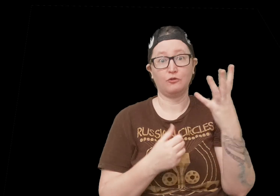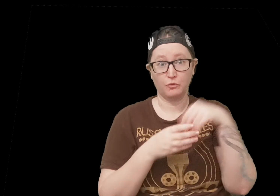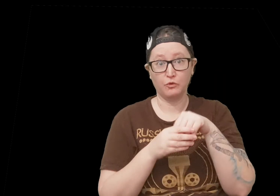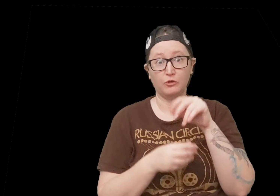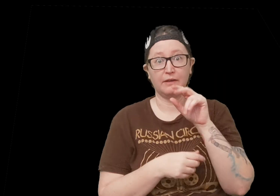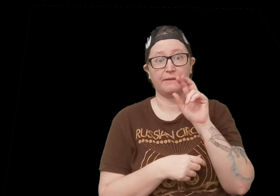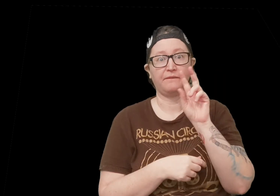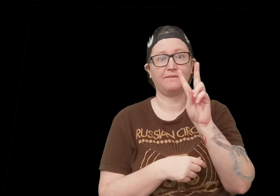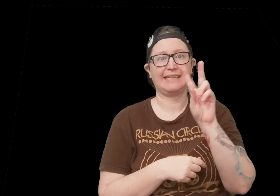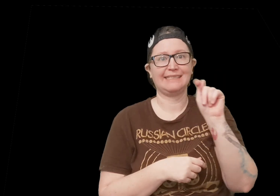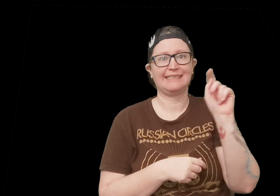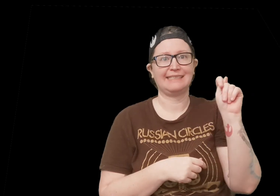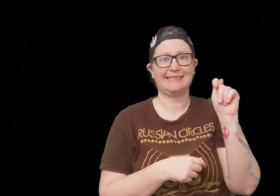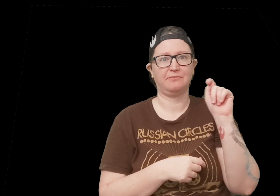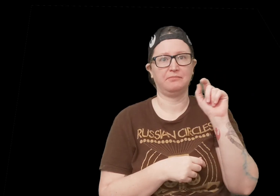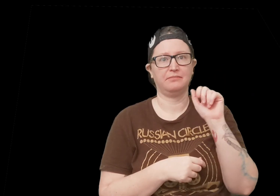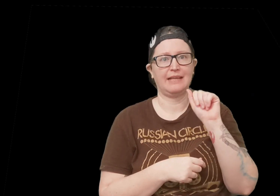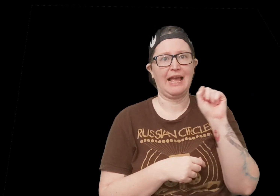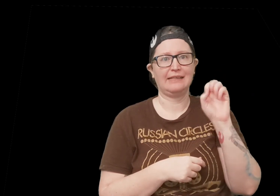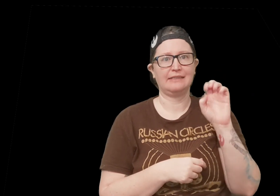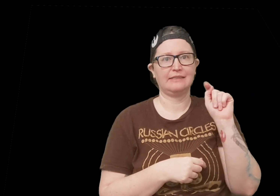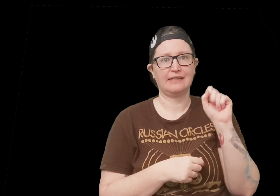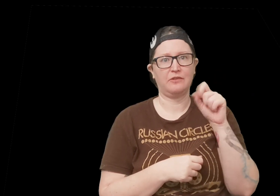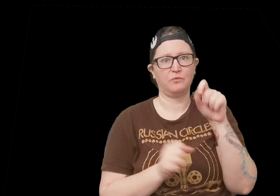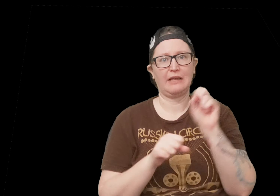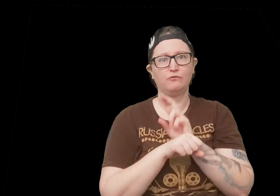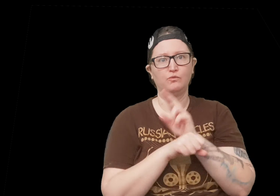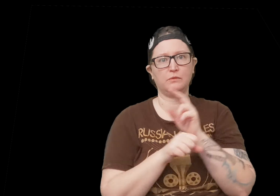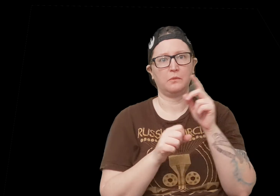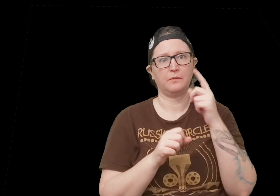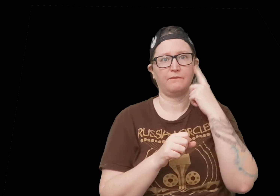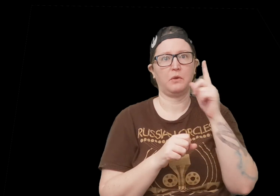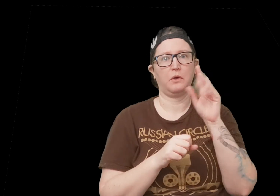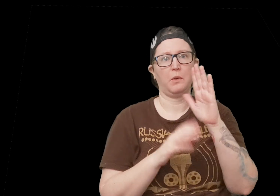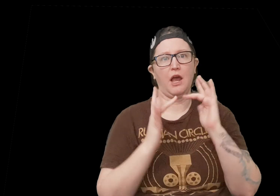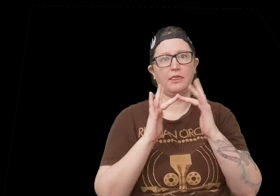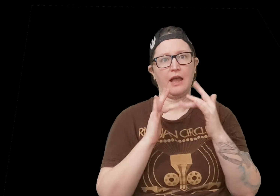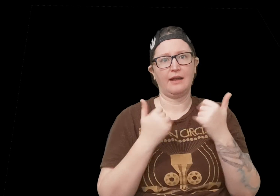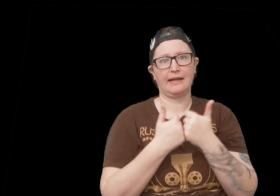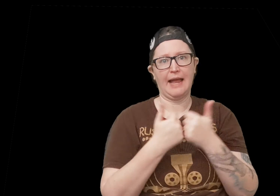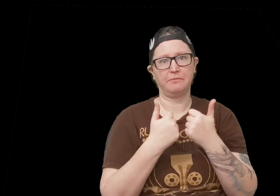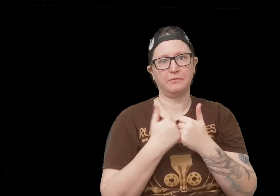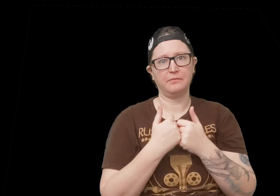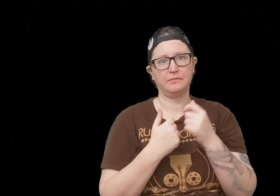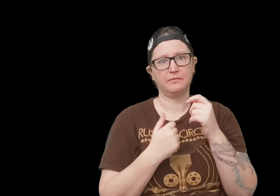goals, and that includes VTT assets where you can use those for online